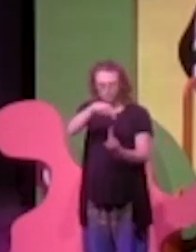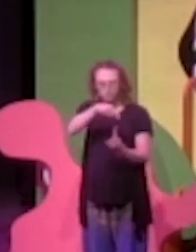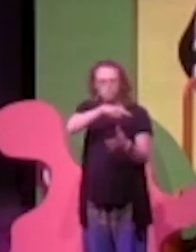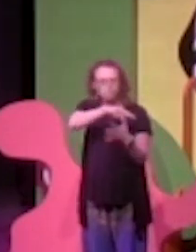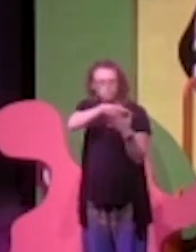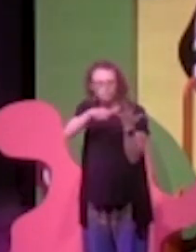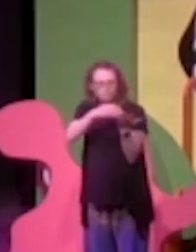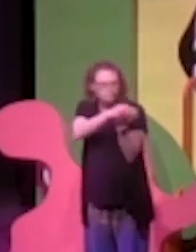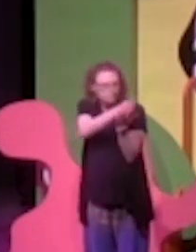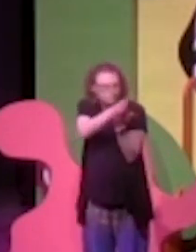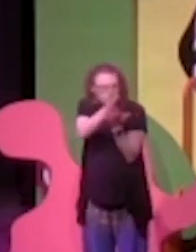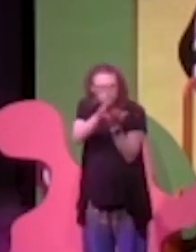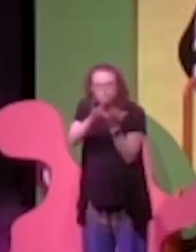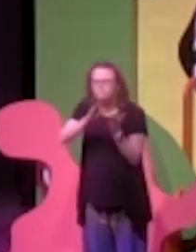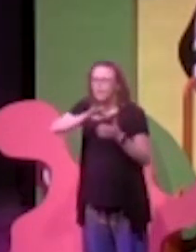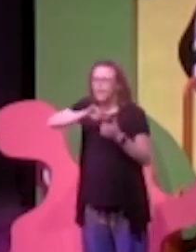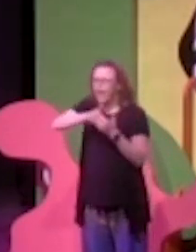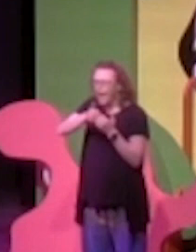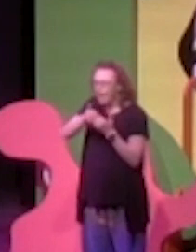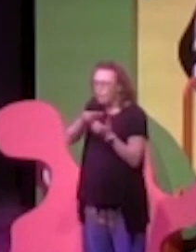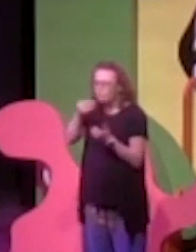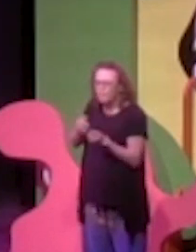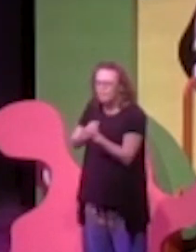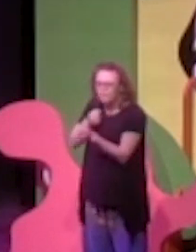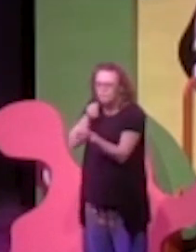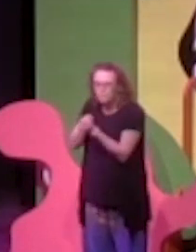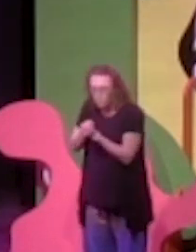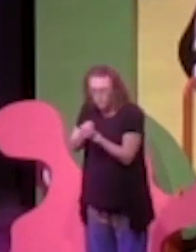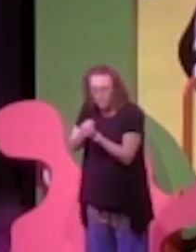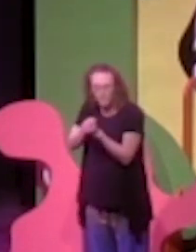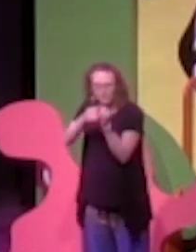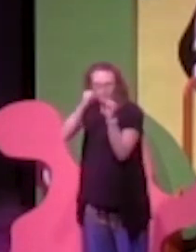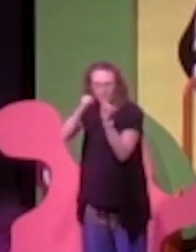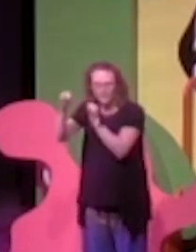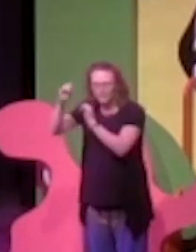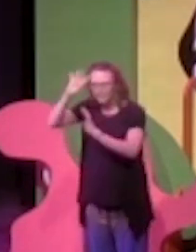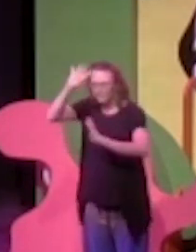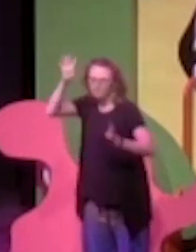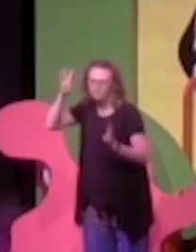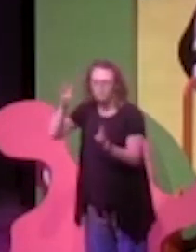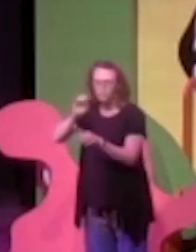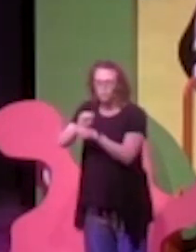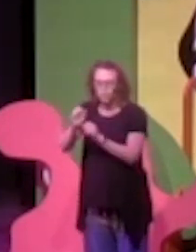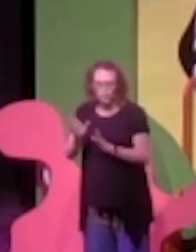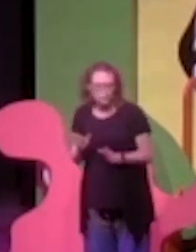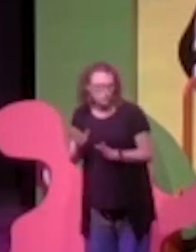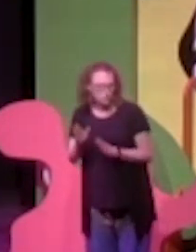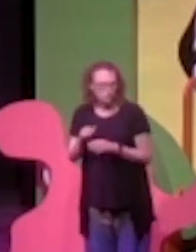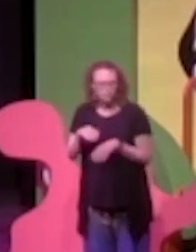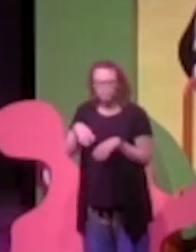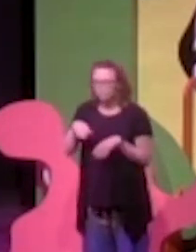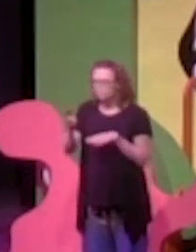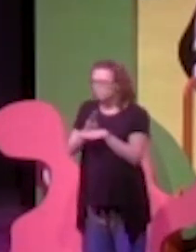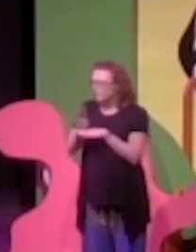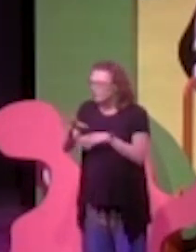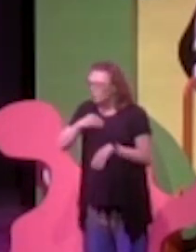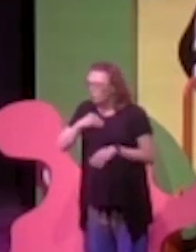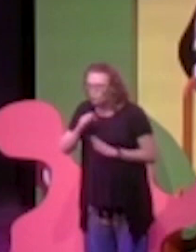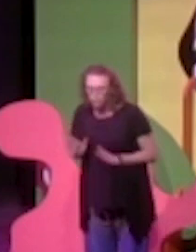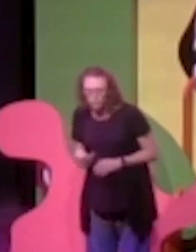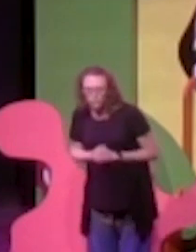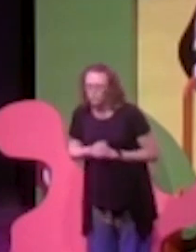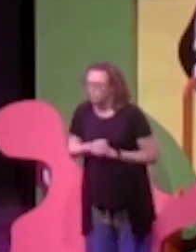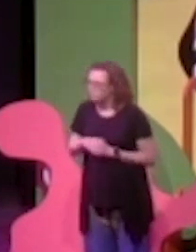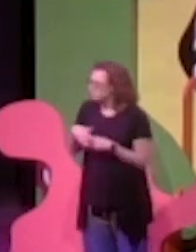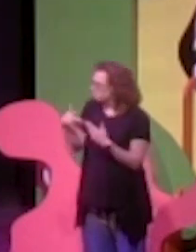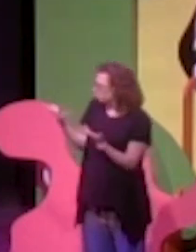culture bearers, creative workers, and creative entrepreneurs? And any of you can get started. Just jump in. I was about to jump